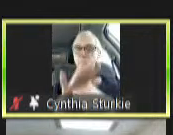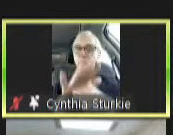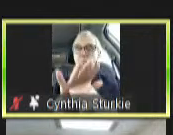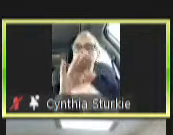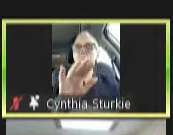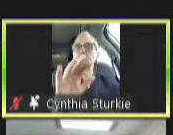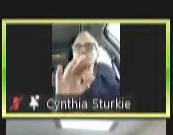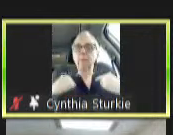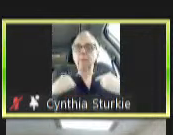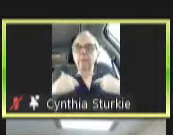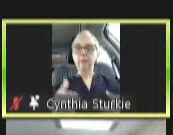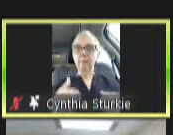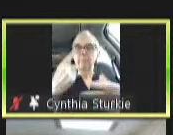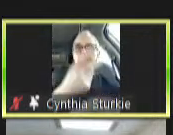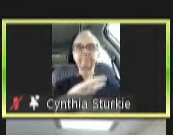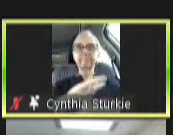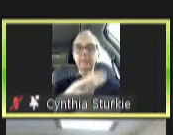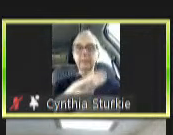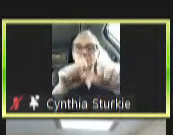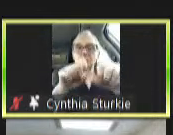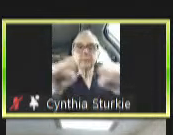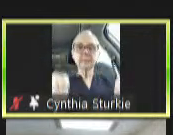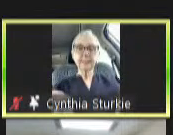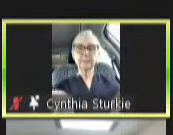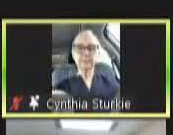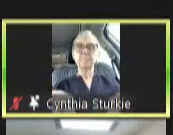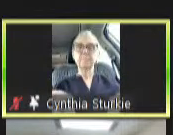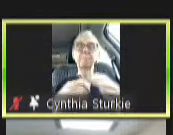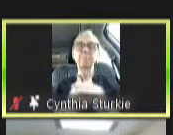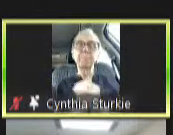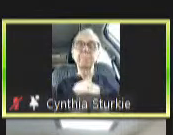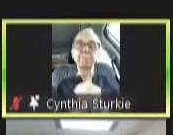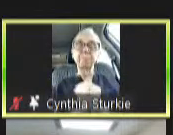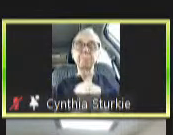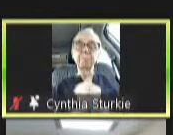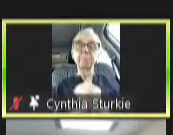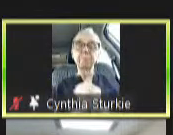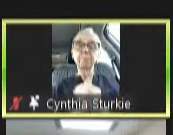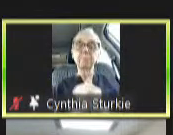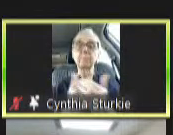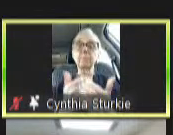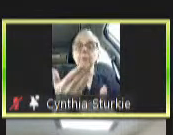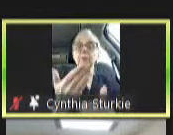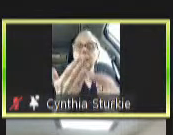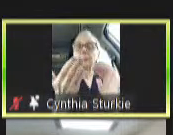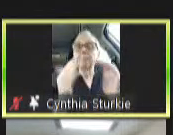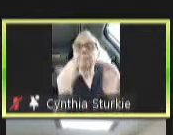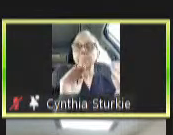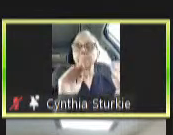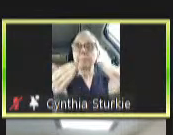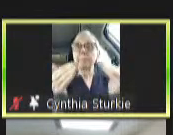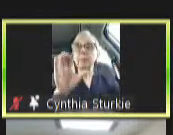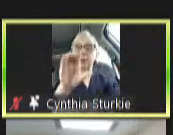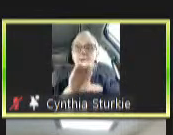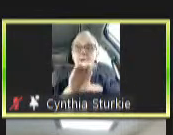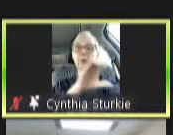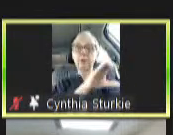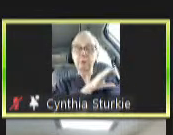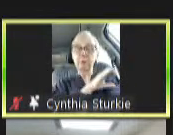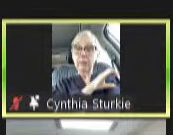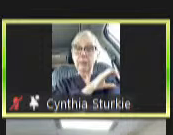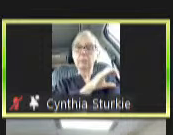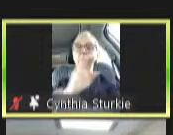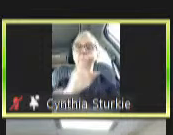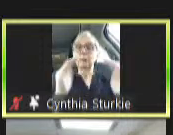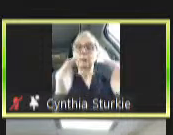bit different now. Next slide, please. Moving on to the comparison of Colorado hospitalization data